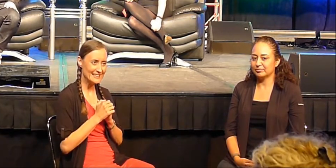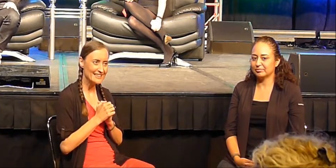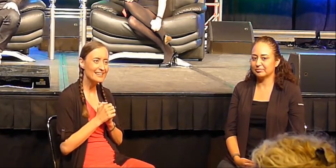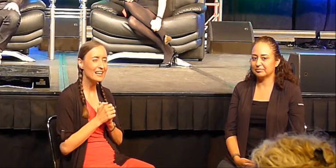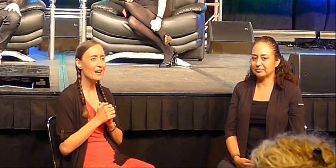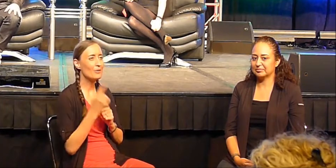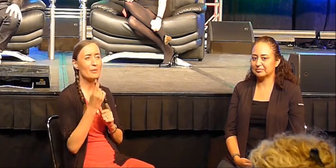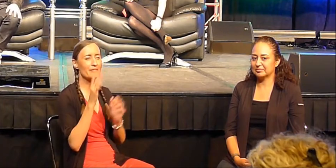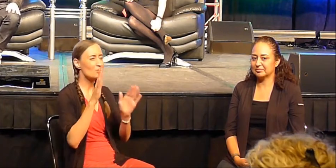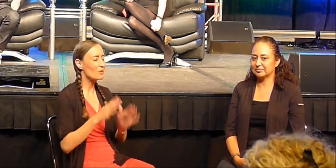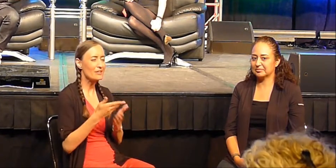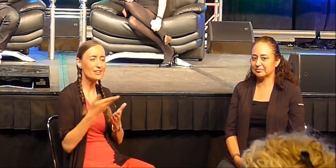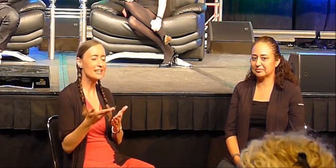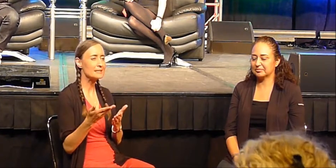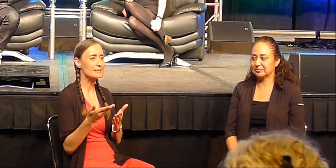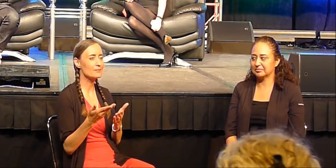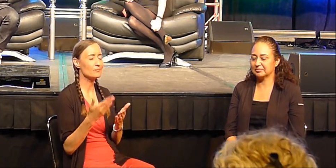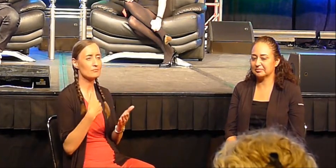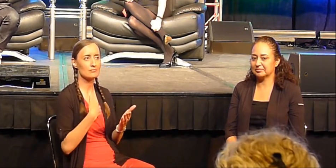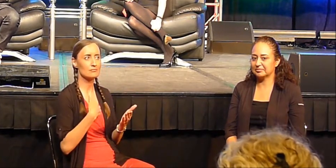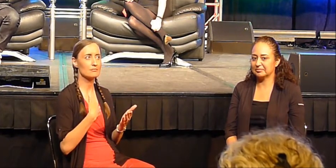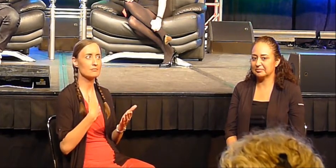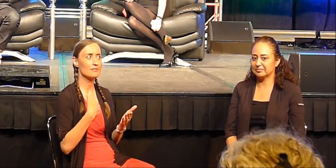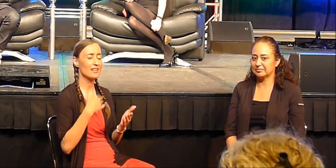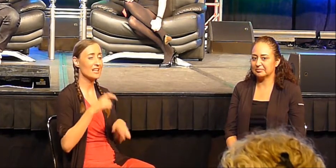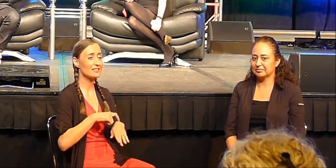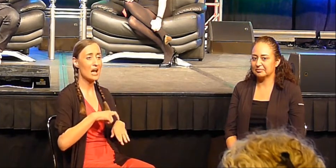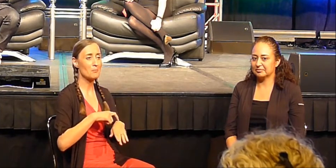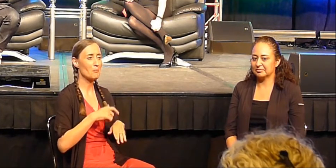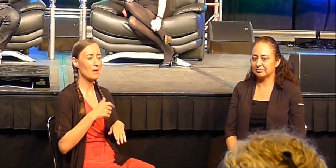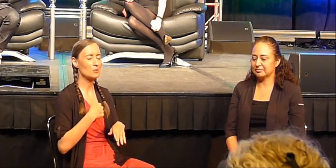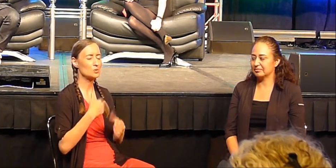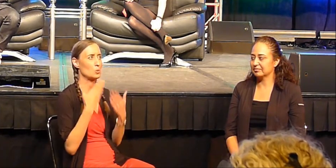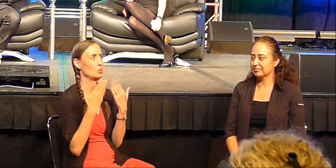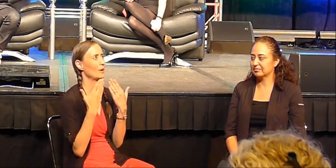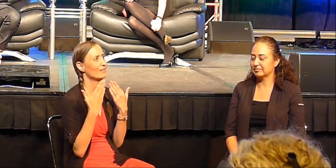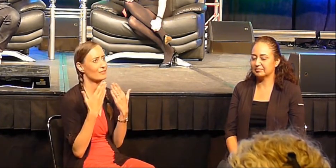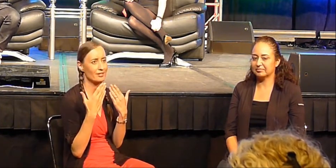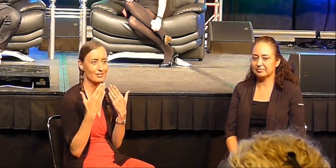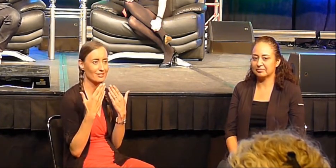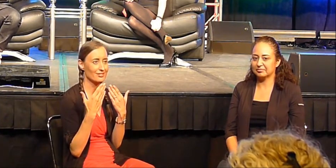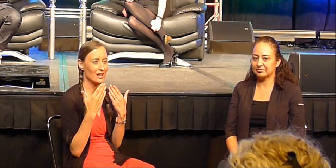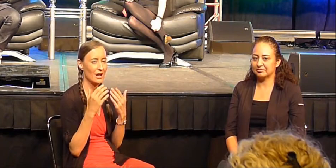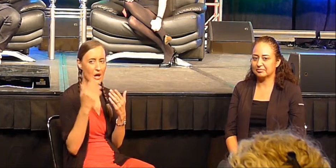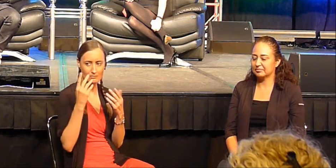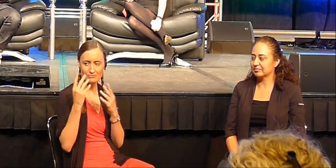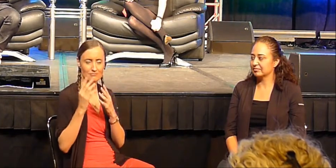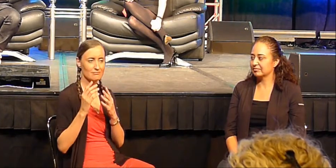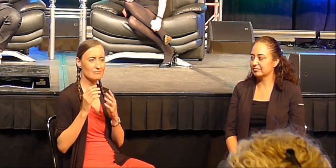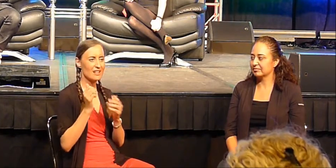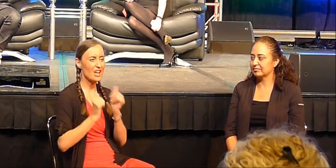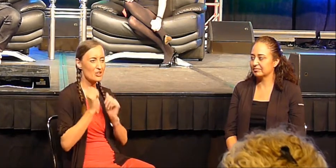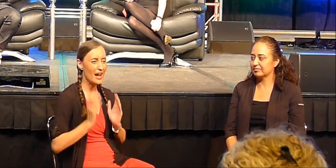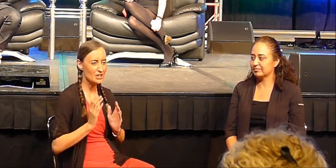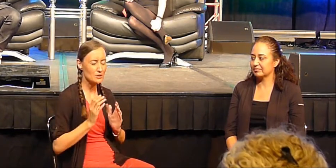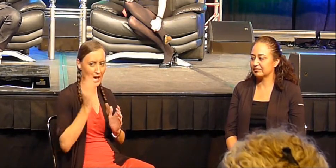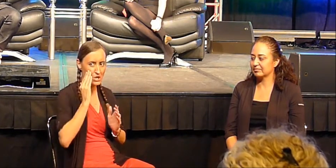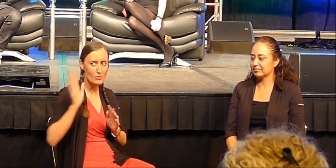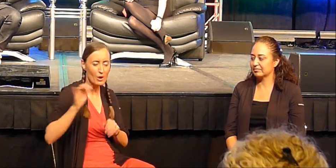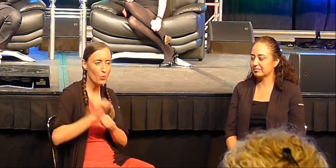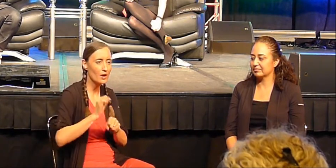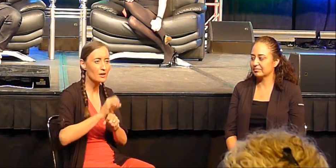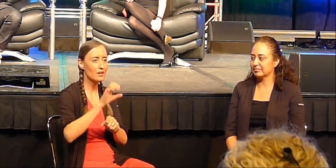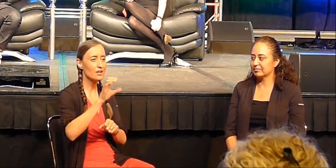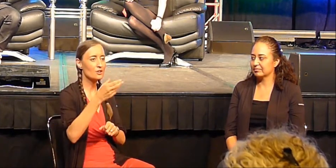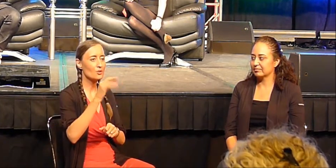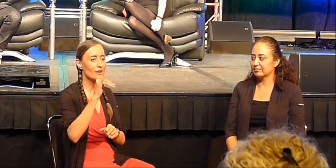of those wonderful things where I was so grateful to be a part of working with these actors. I knew all their work. Chris Sarandon I knew from Dog